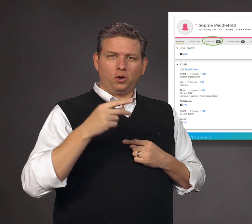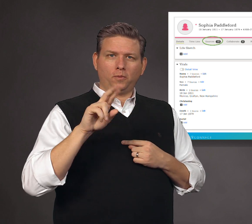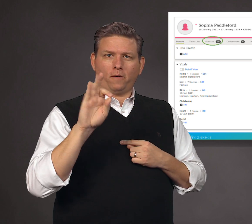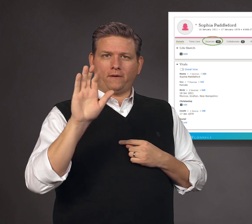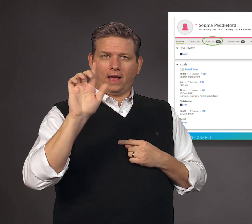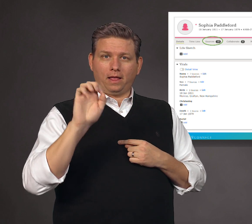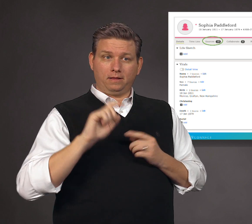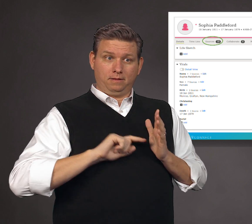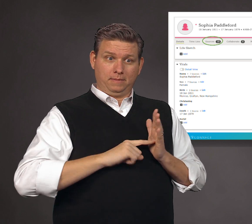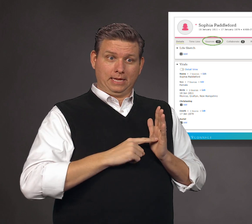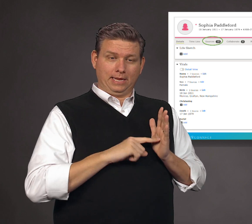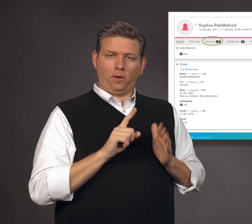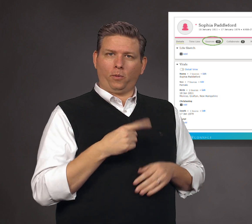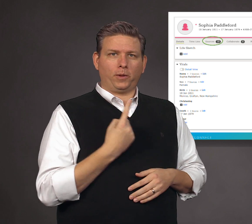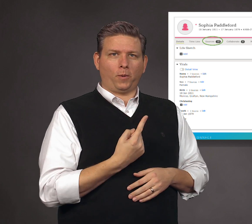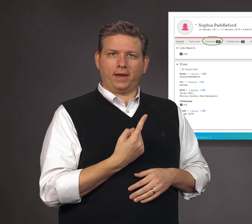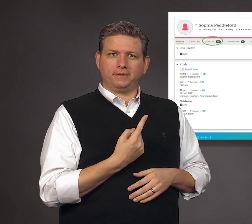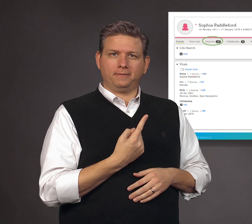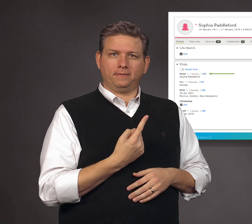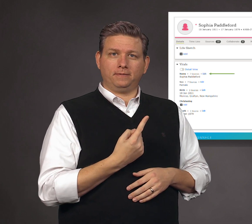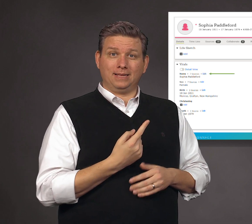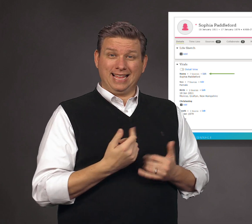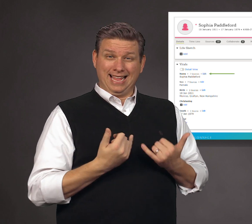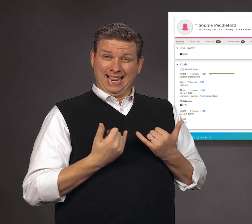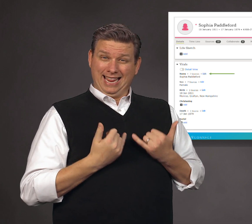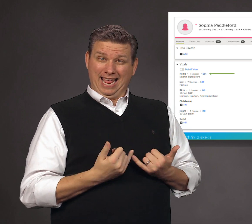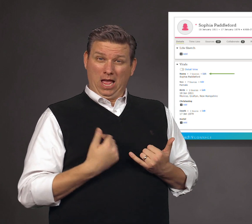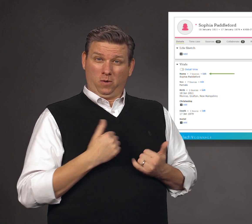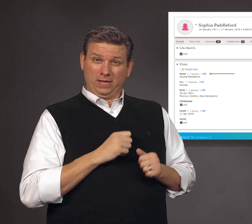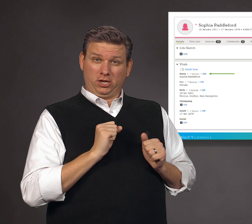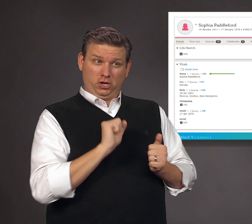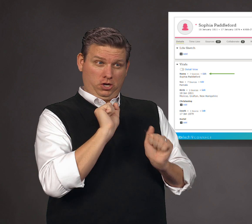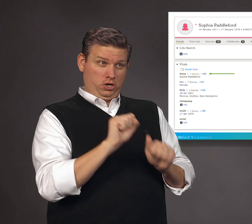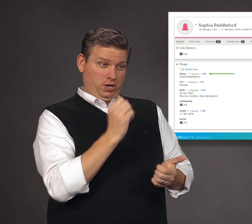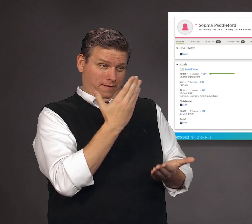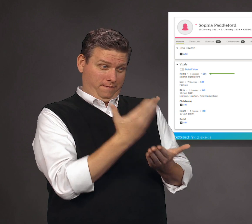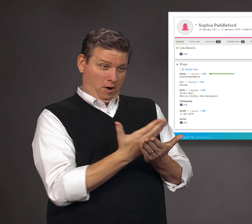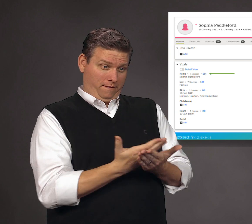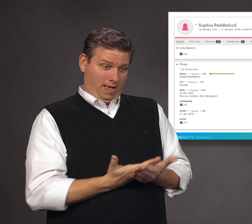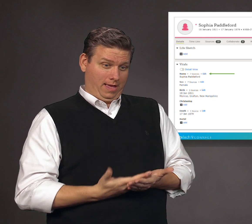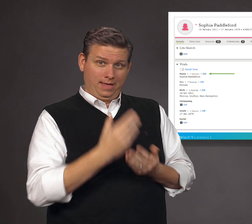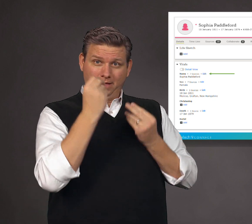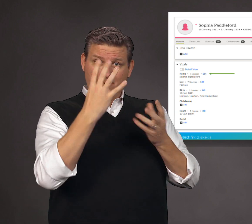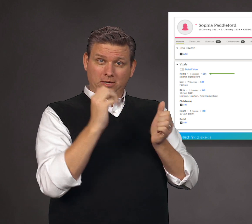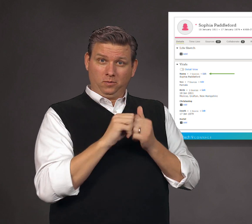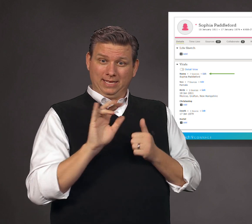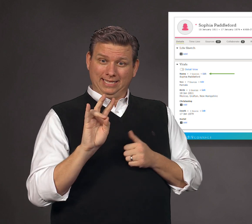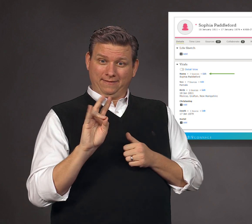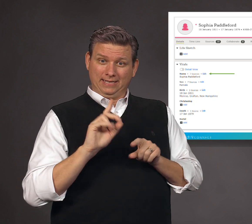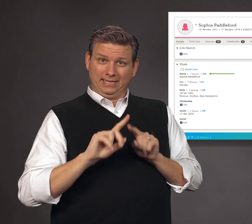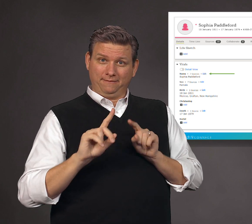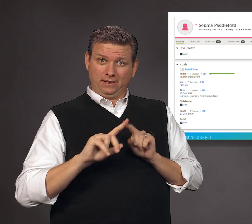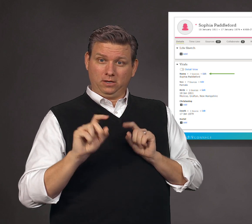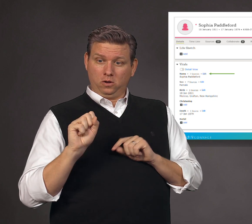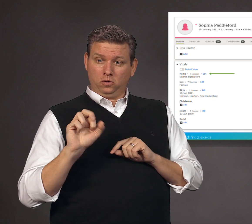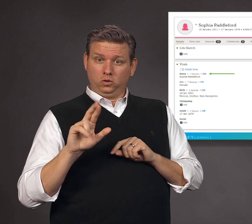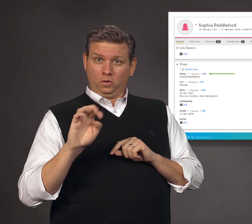she had only 1. We have been able to verify Sophia's information with 7 sources that prove her